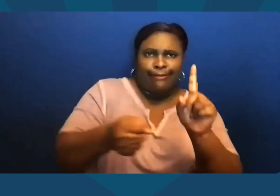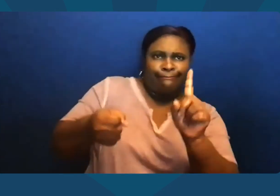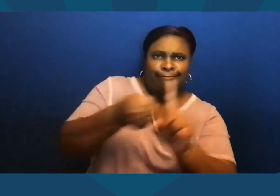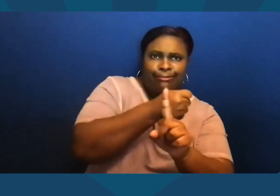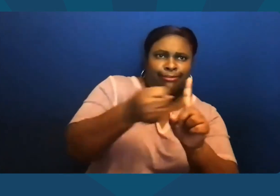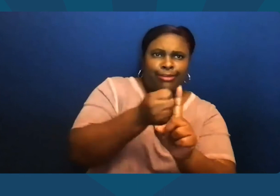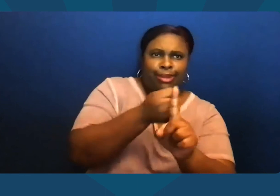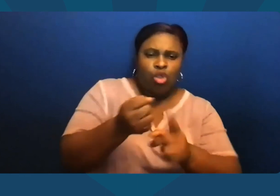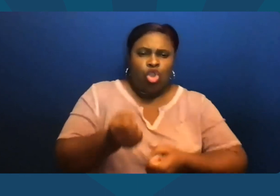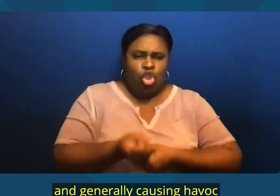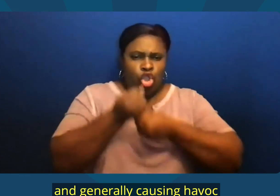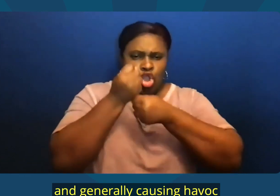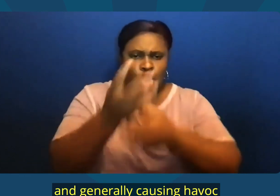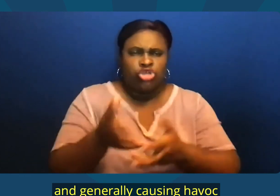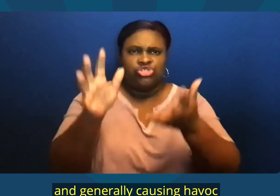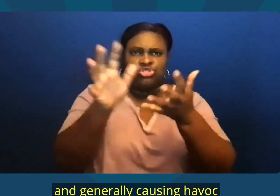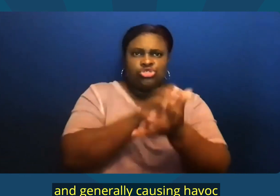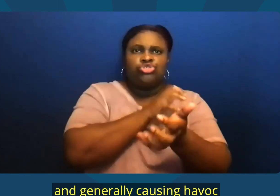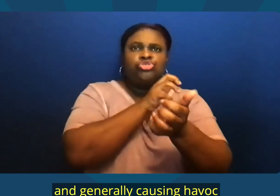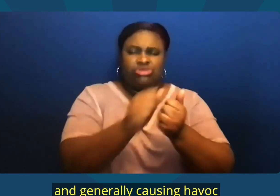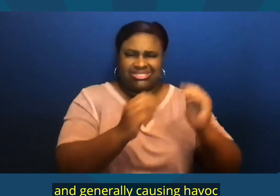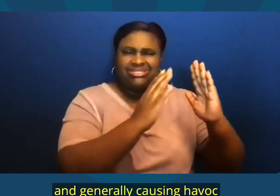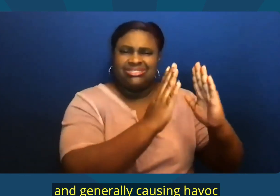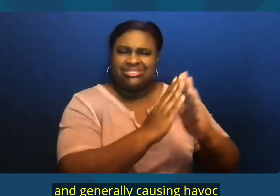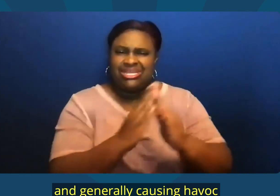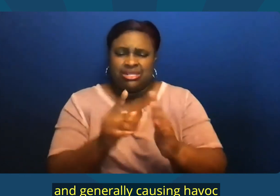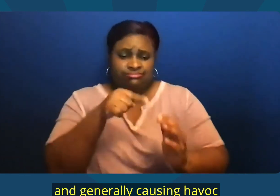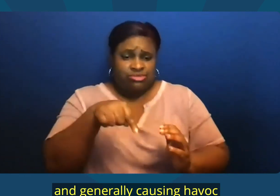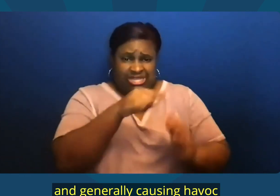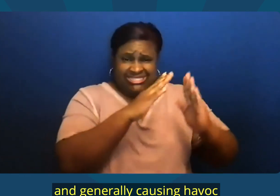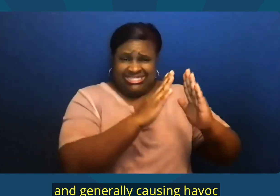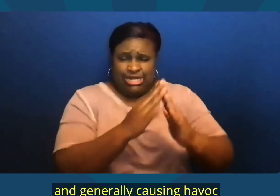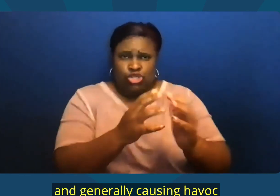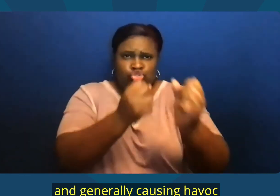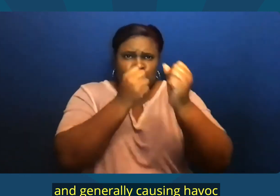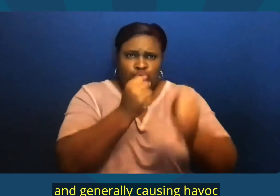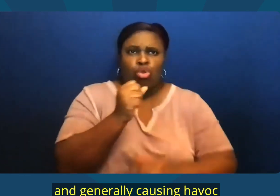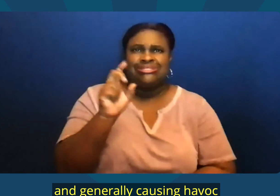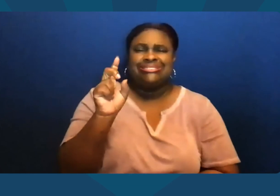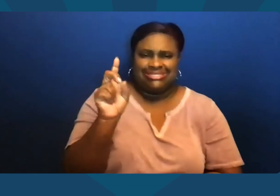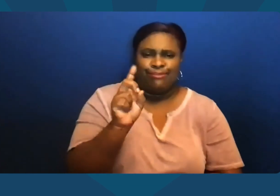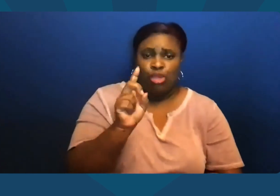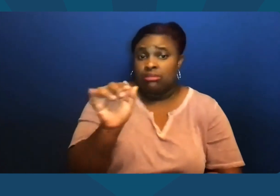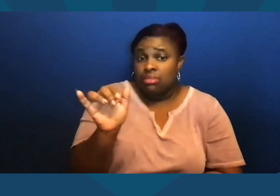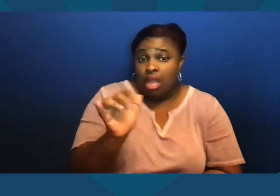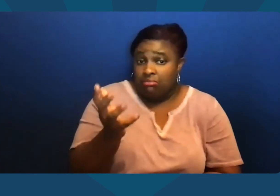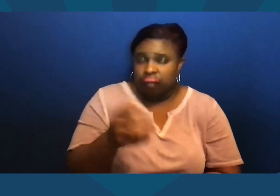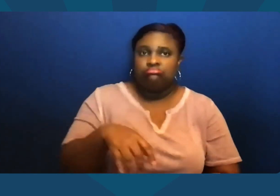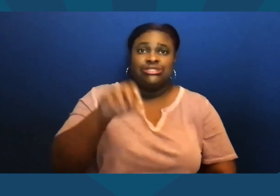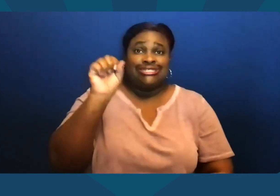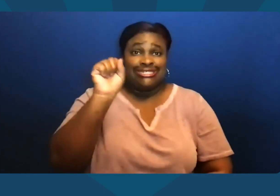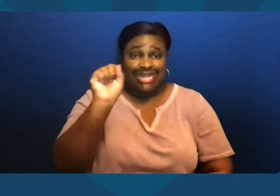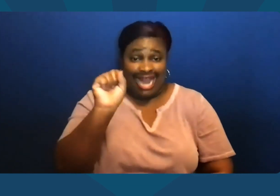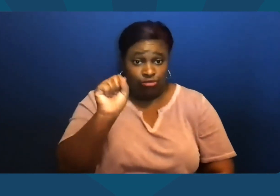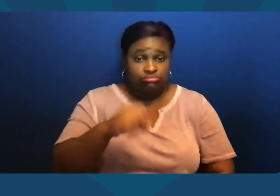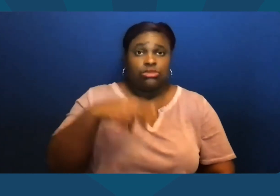looting, assaulting, and generally causing havoc in Democrat strongholds, Seattle,